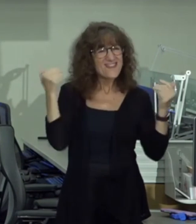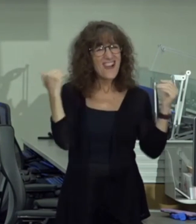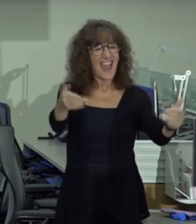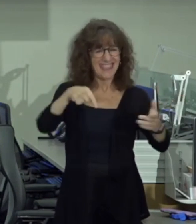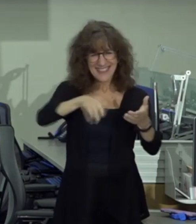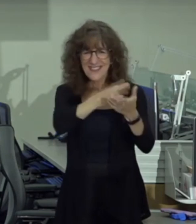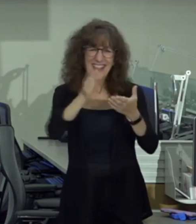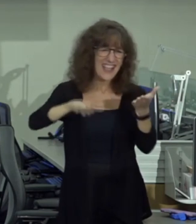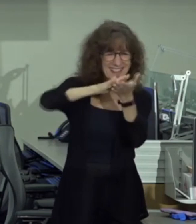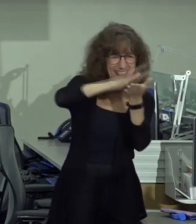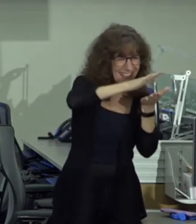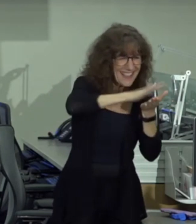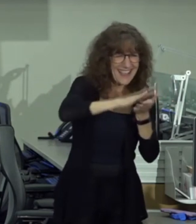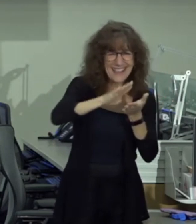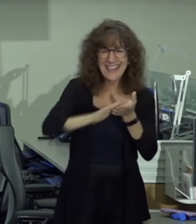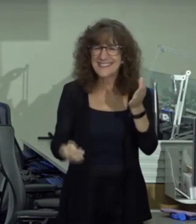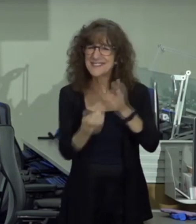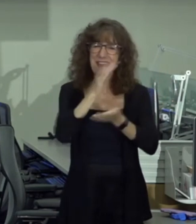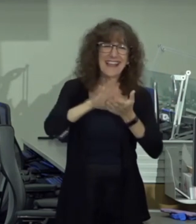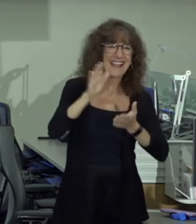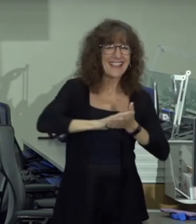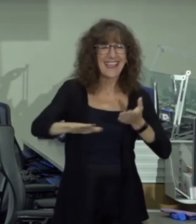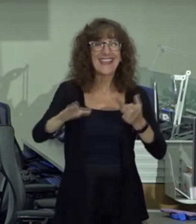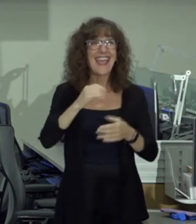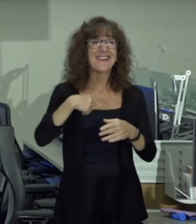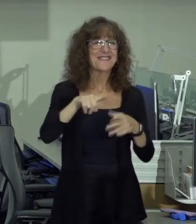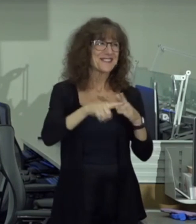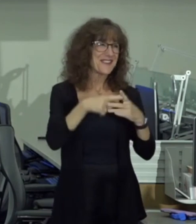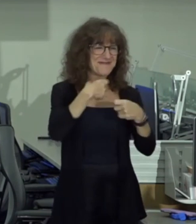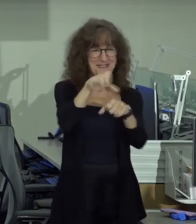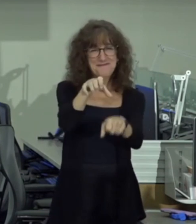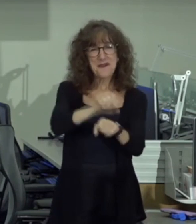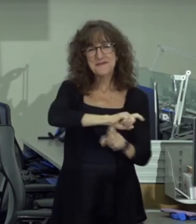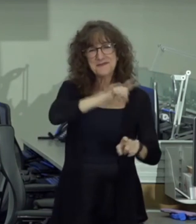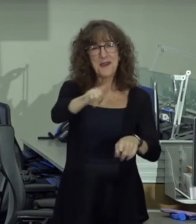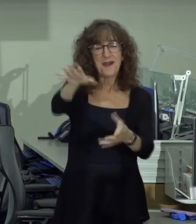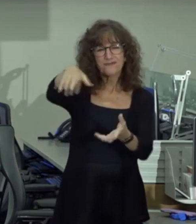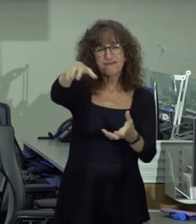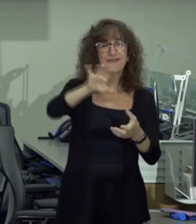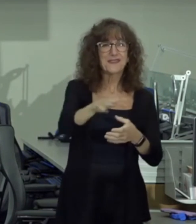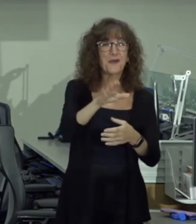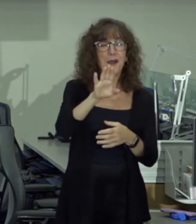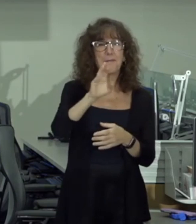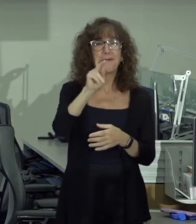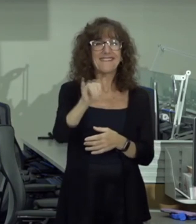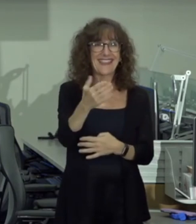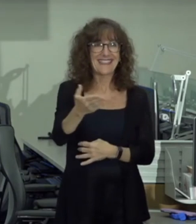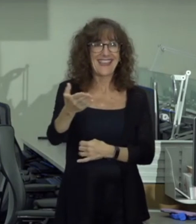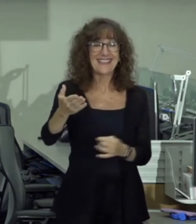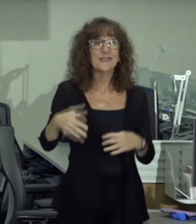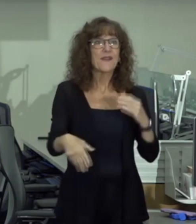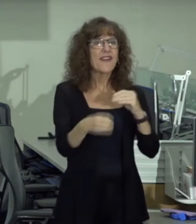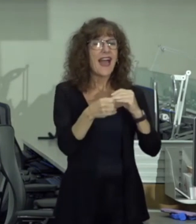this weekend and continue to spring clean, and we'll begin to make those appointments to come out and pick up those items. We have added